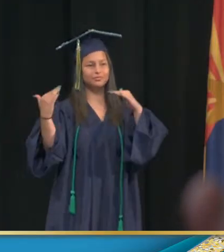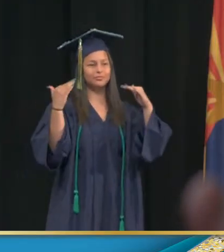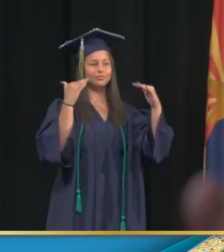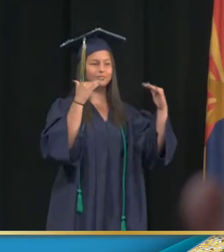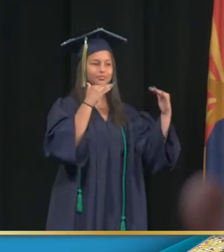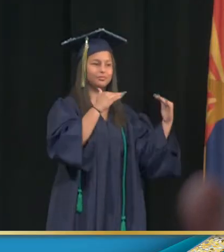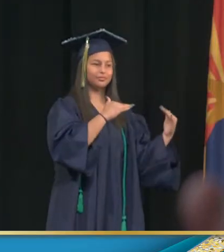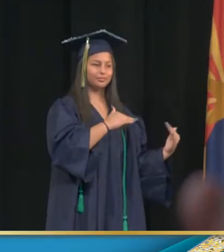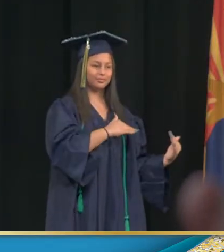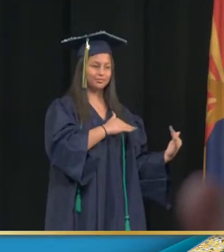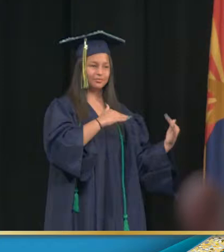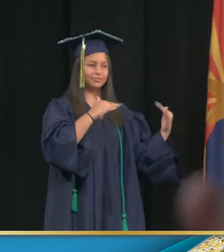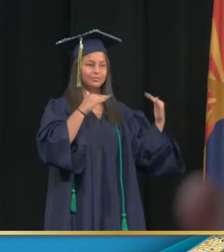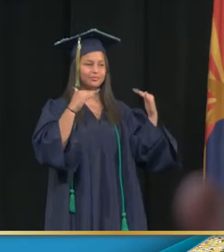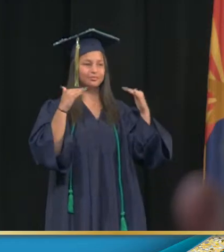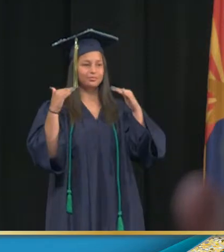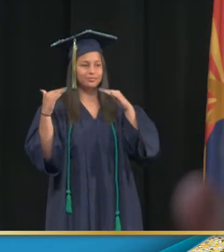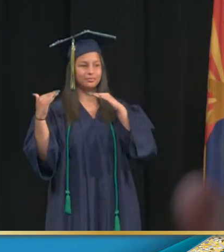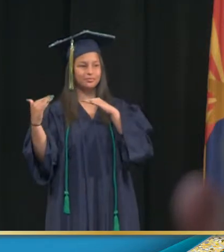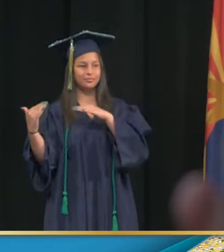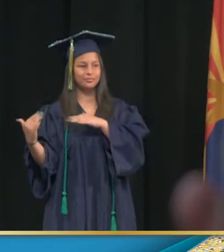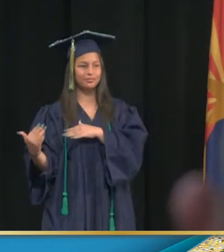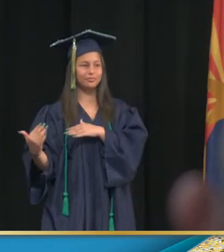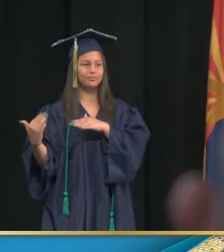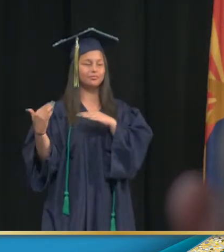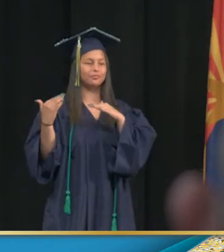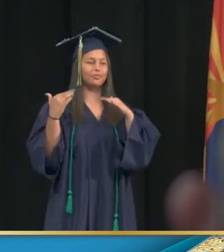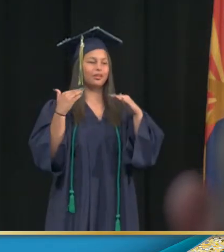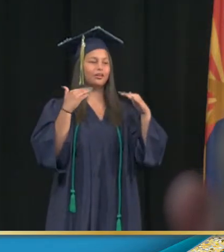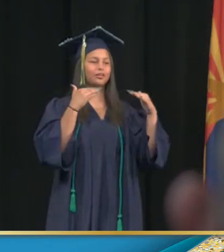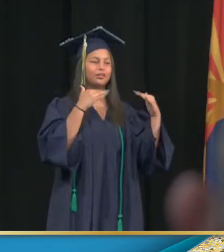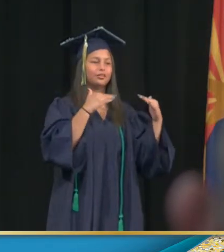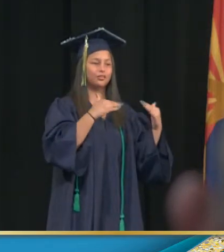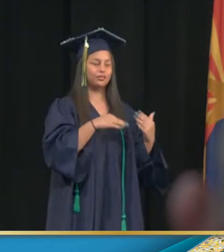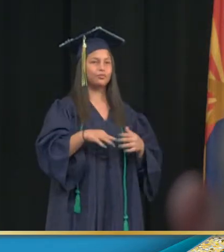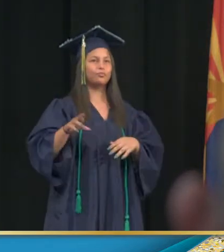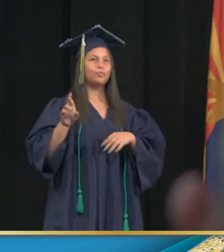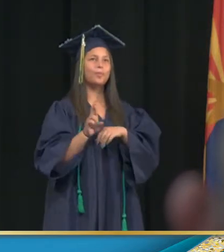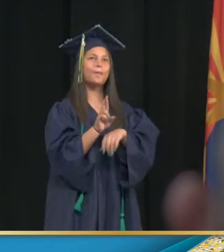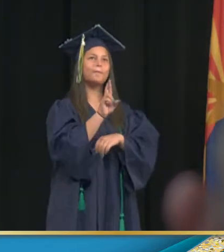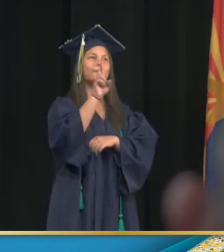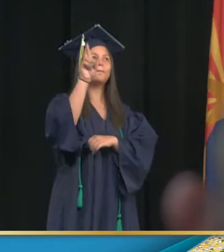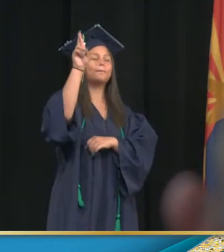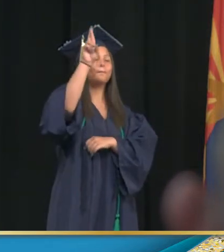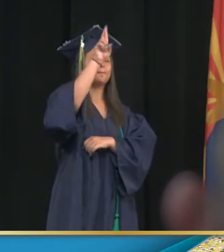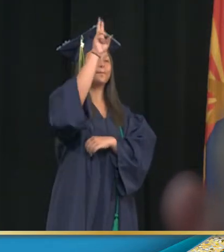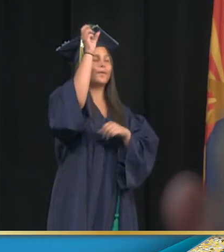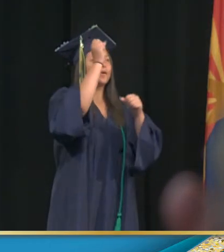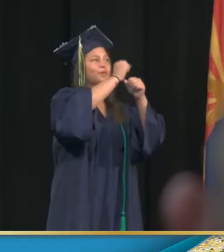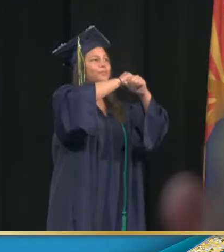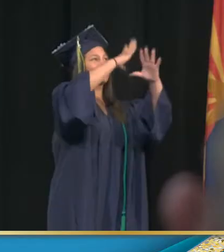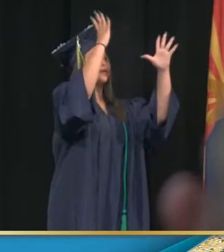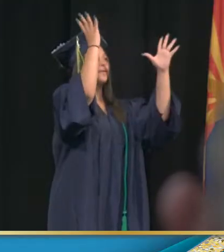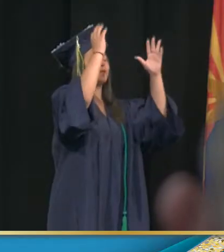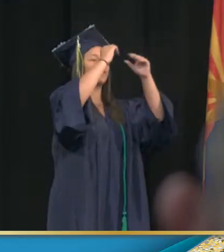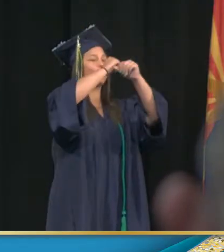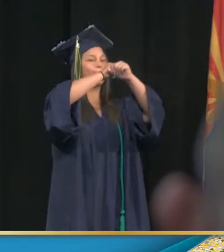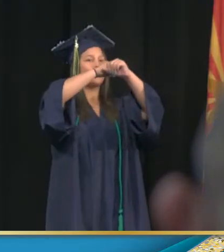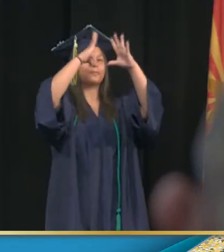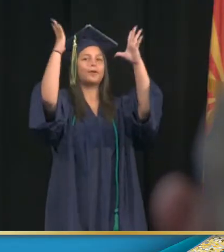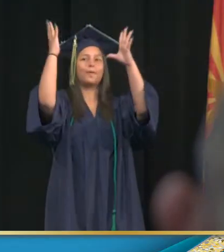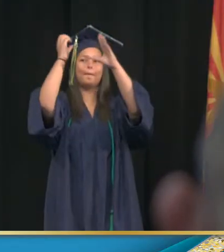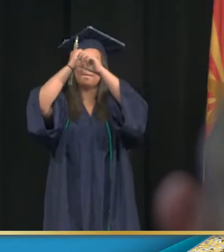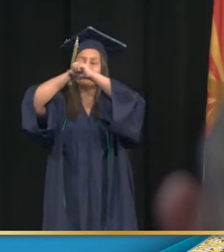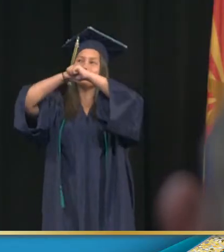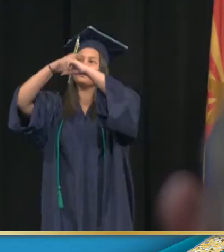so gallantly streaming, and the rockets' red